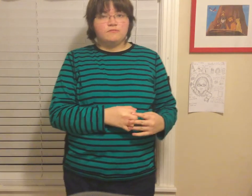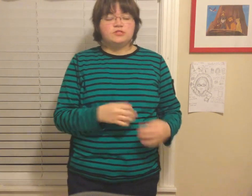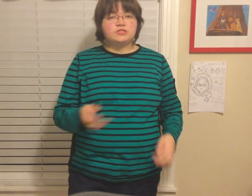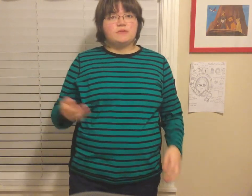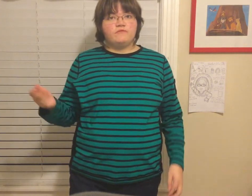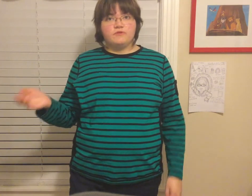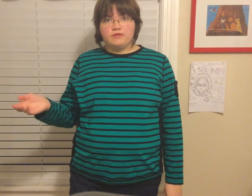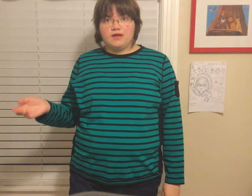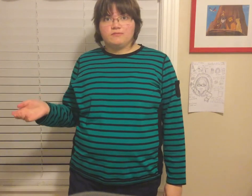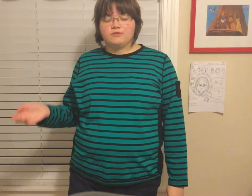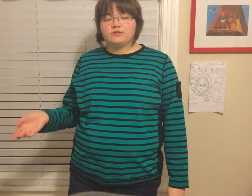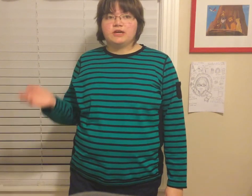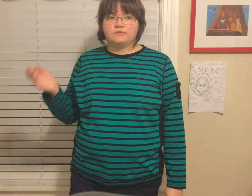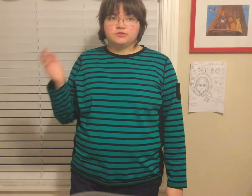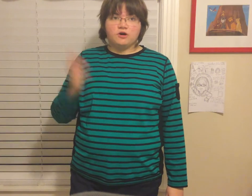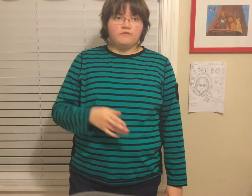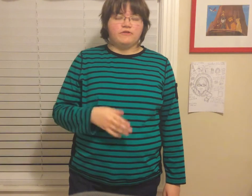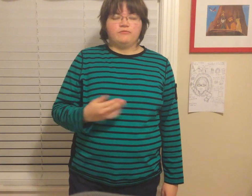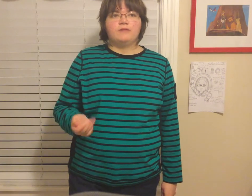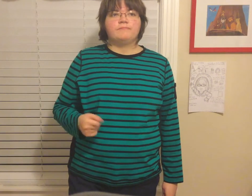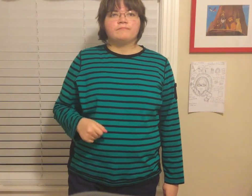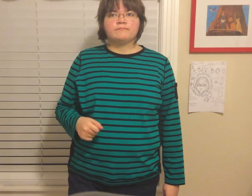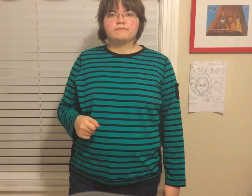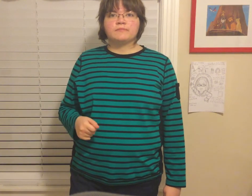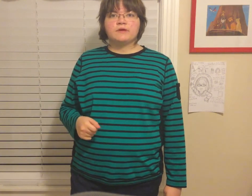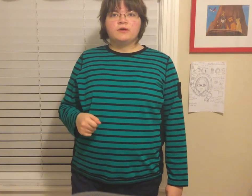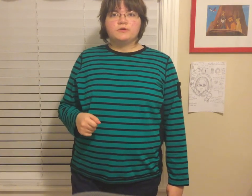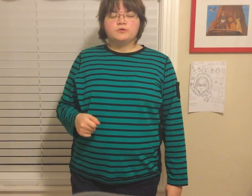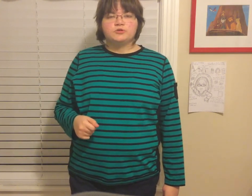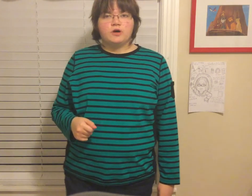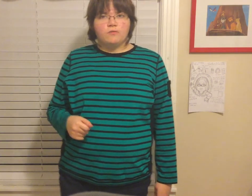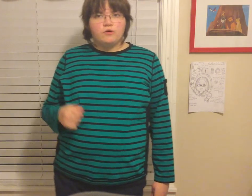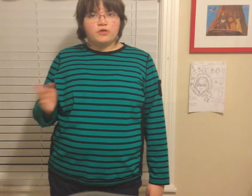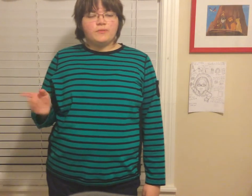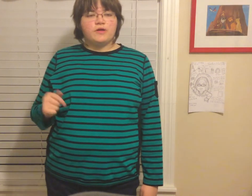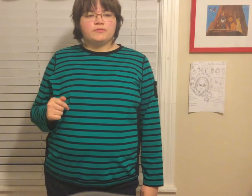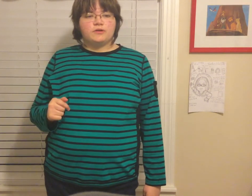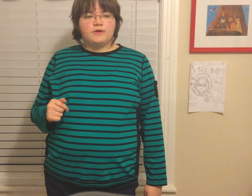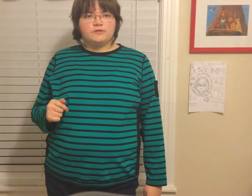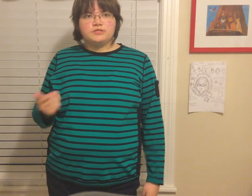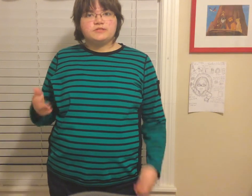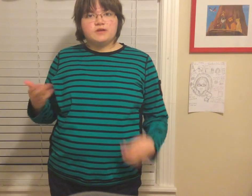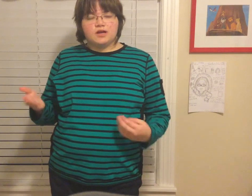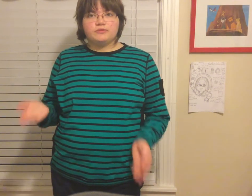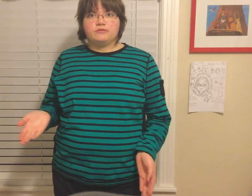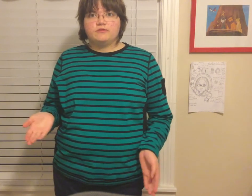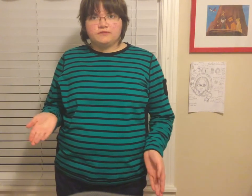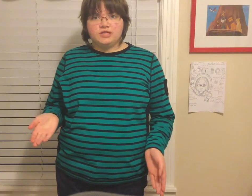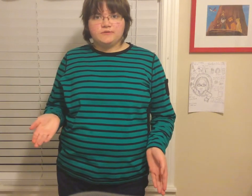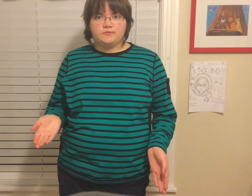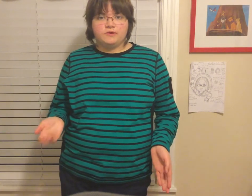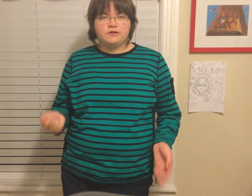Just to name a few of the games. There's also Tiger Woods Golf as well. So, with a couple games under her belt, she's done a couple different things by this point.